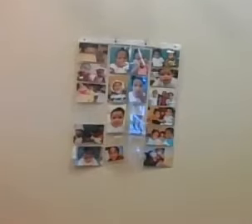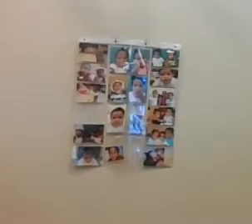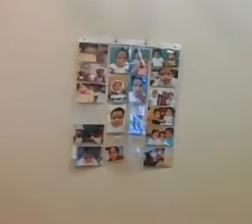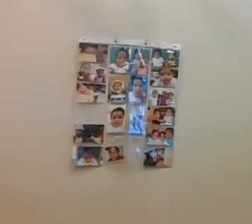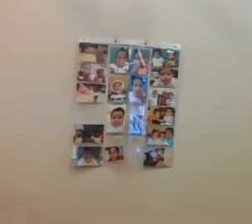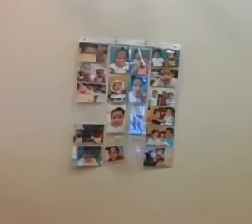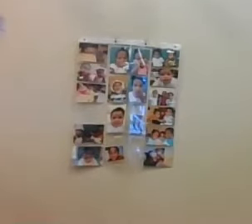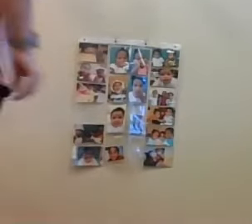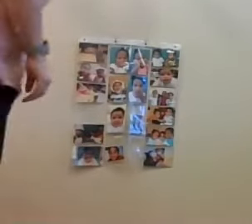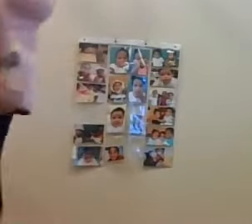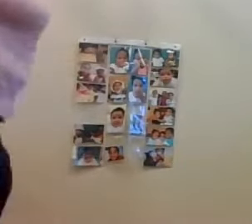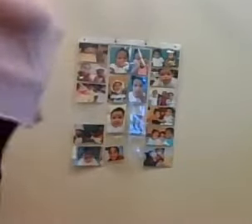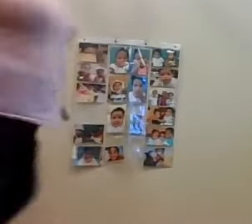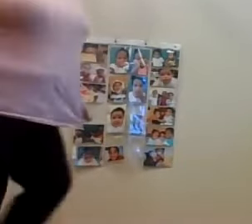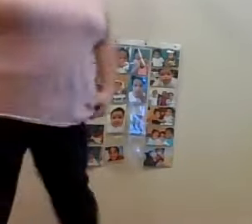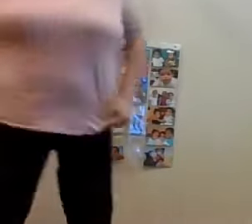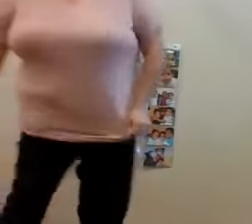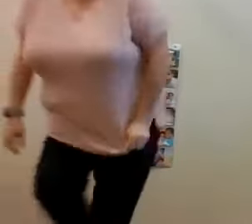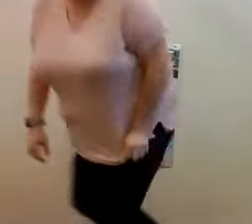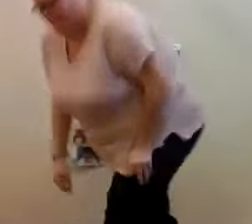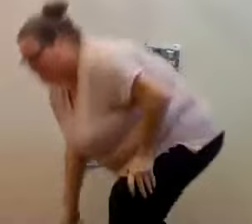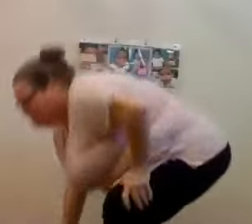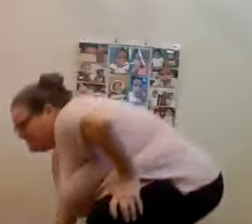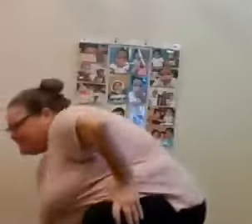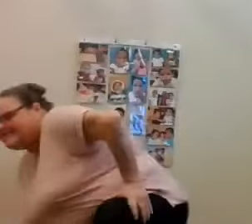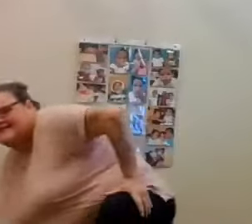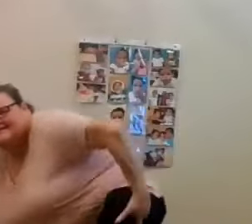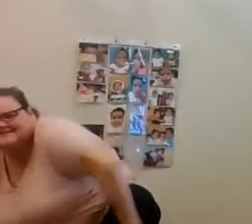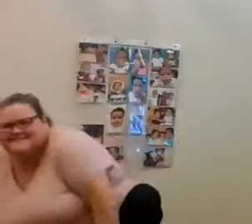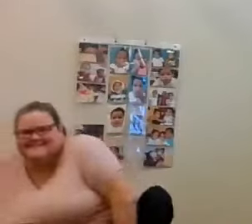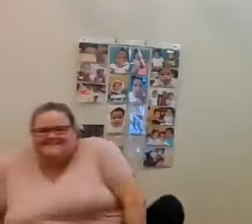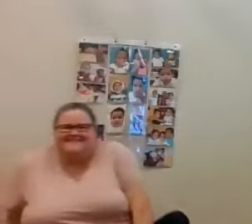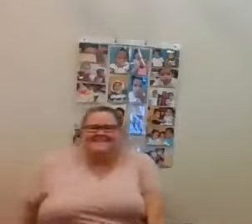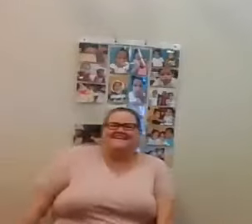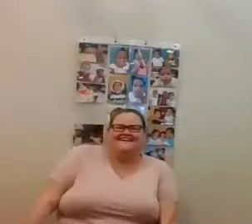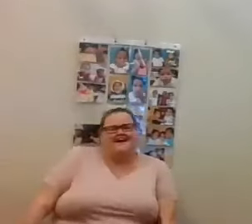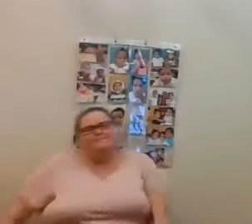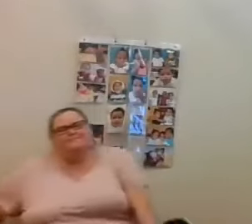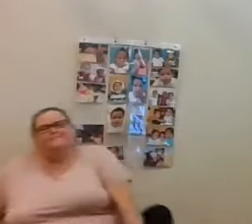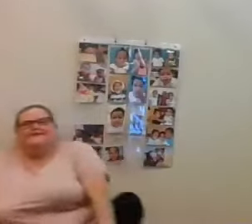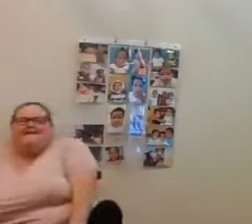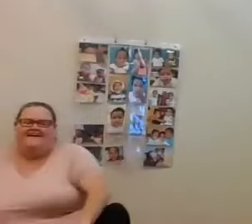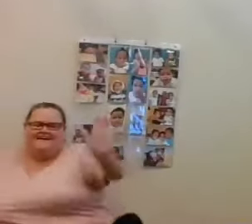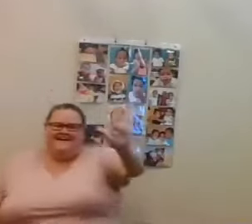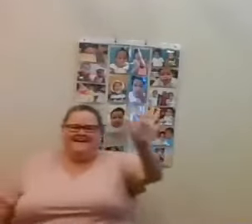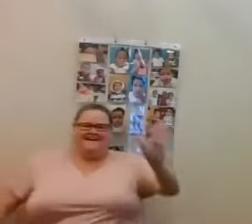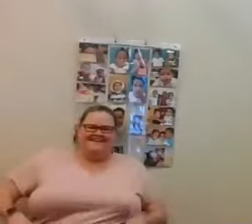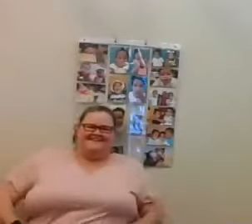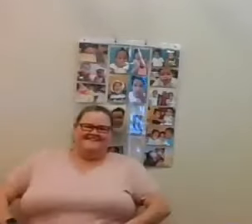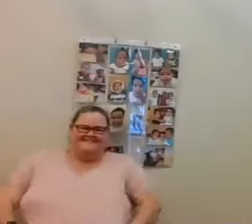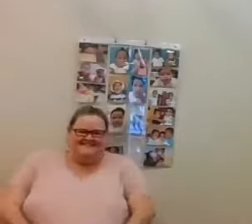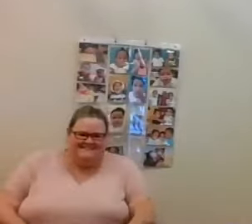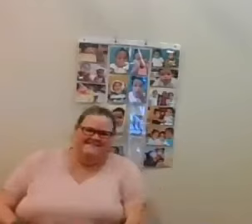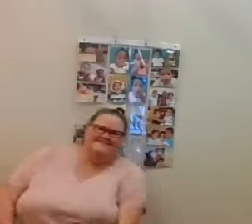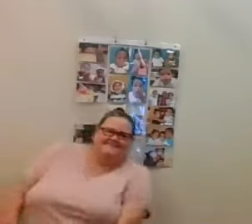Good morning, dragonflies. This is Miss Maggie. Hopefully you remember me. And Miss Kelly. Hi. It's